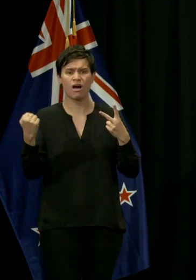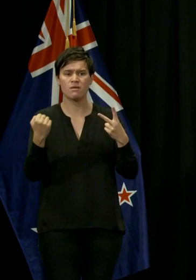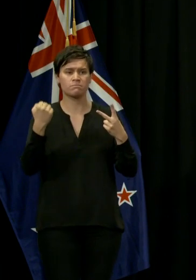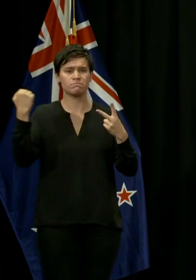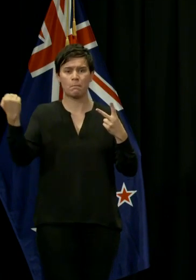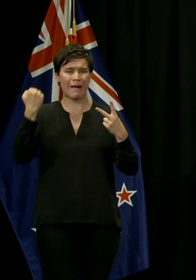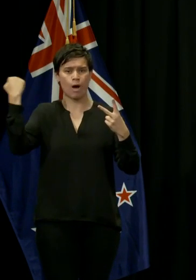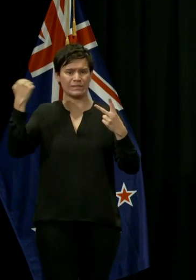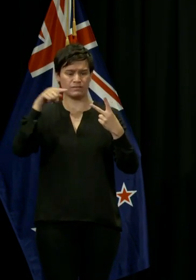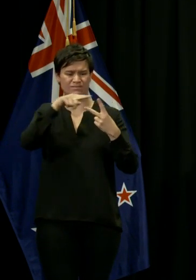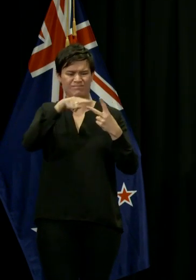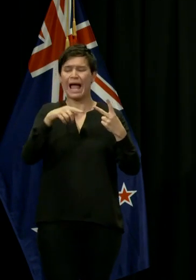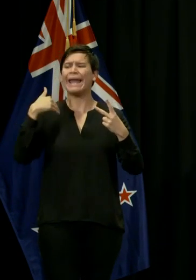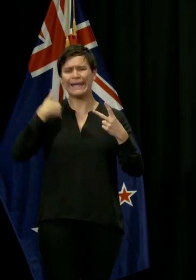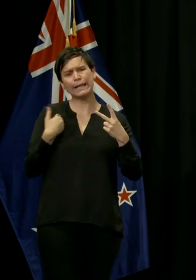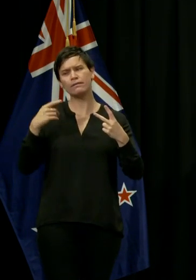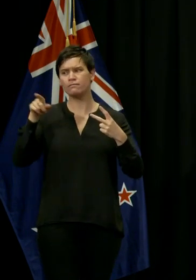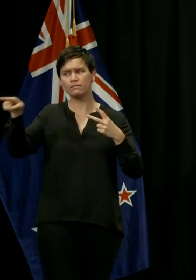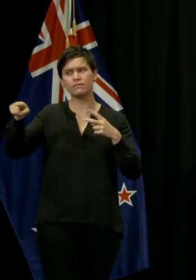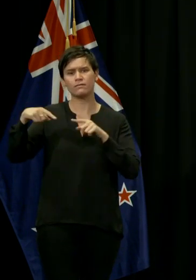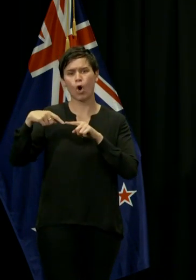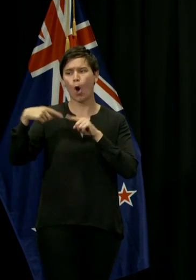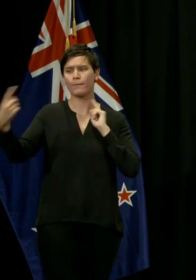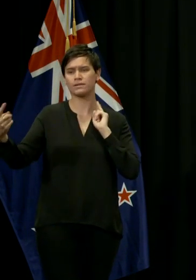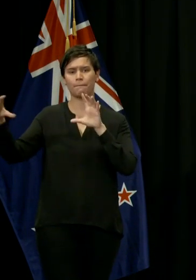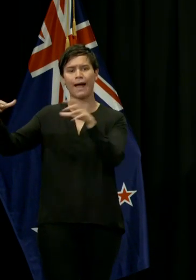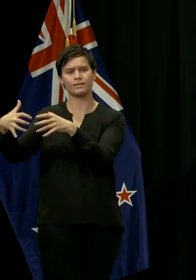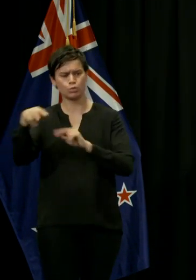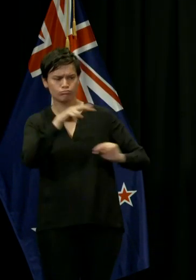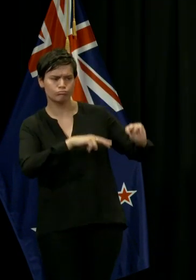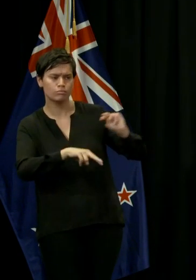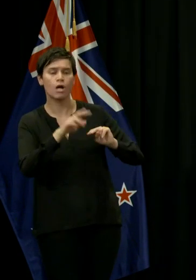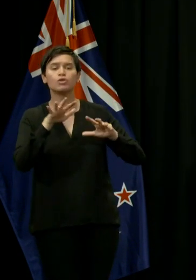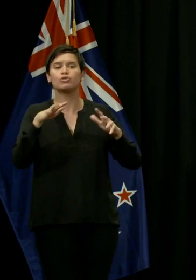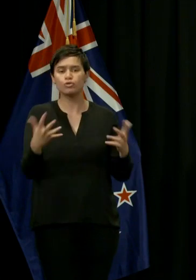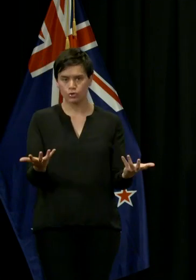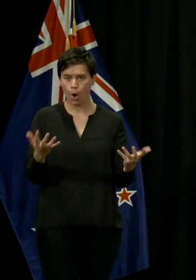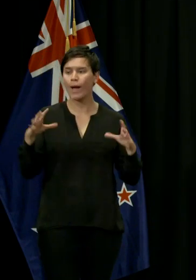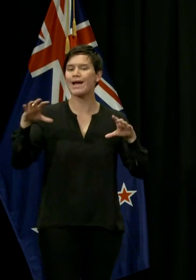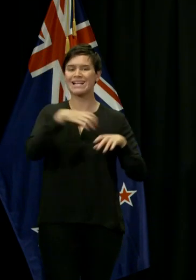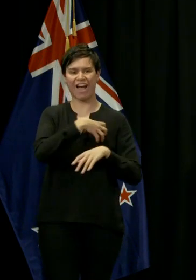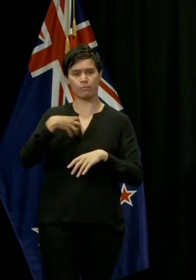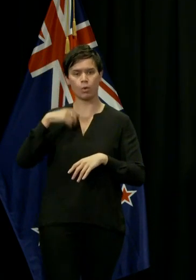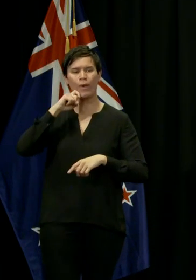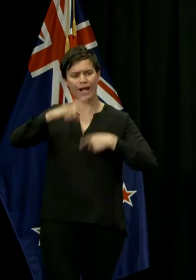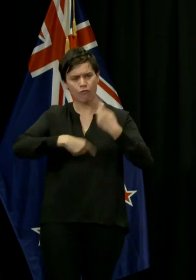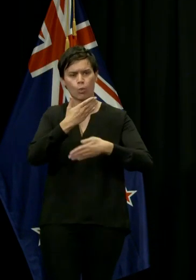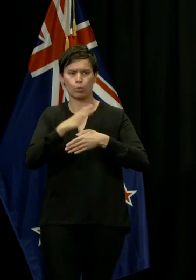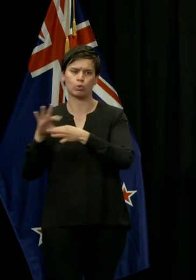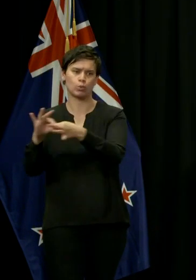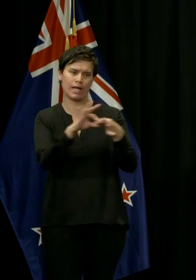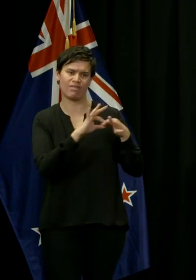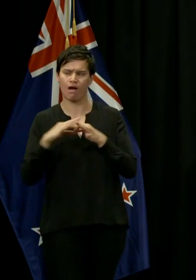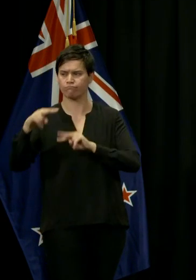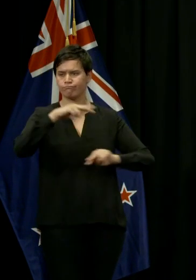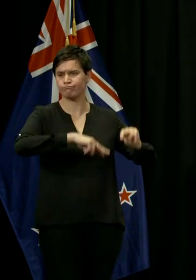here today. But otherwise, I'm asking the Business Committee and all of Parliament to work through what that will look like for Parliament going forward.